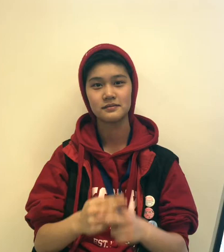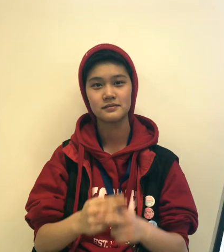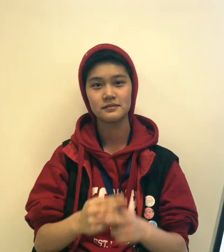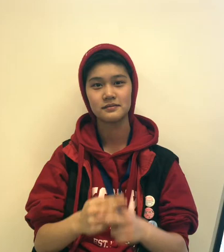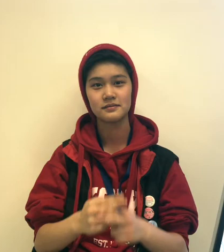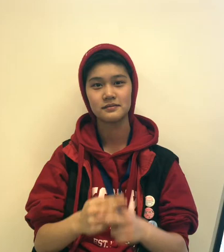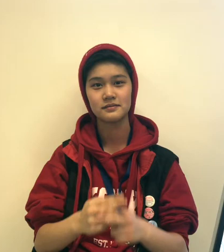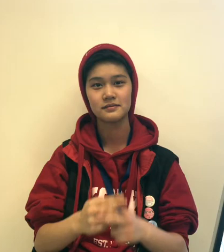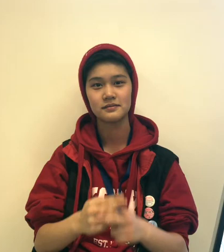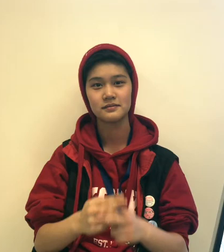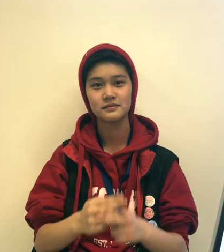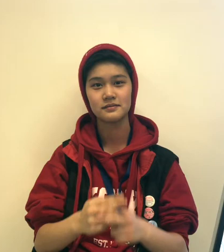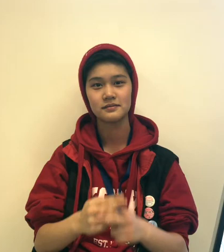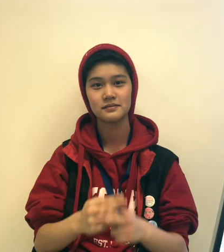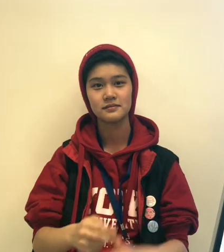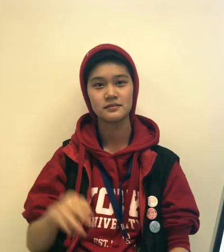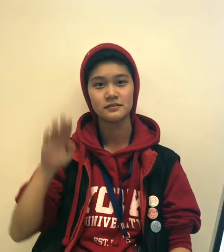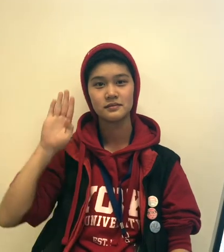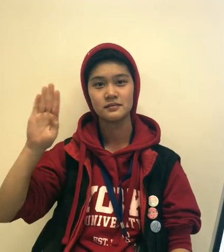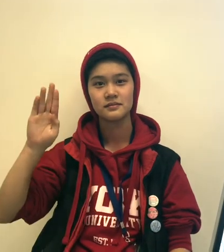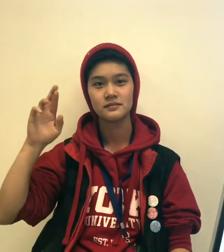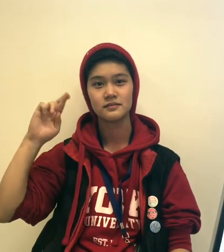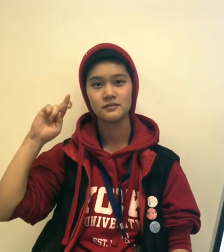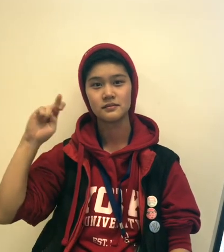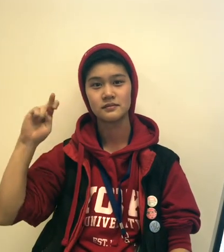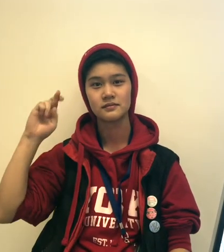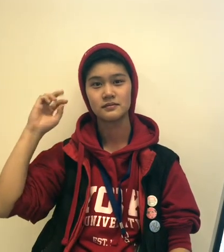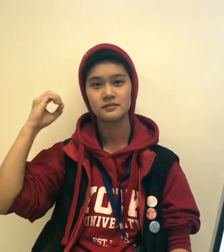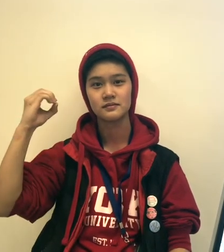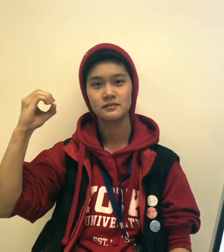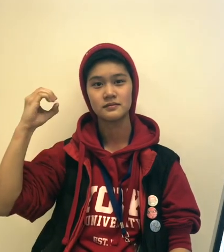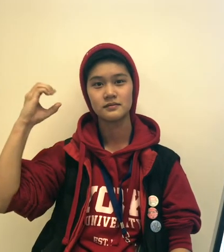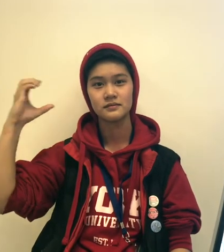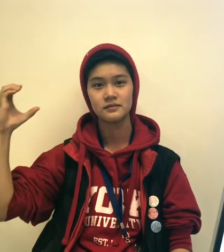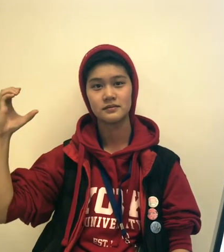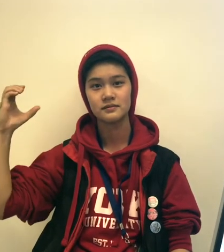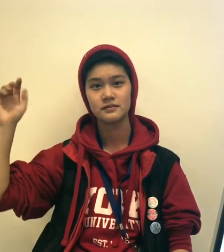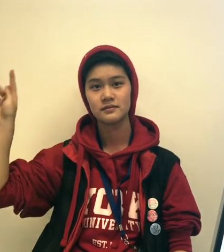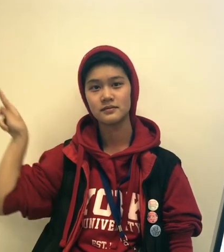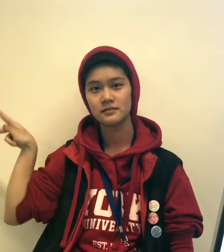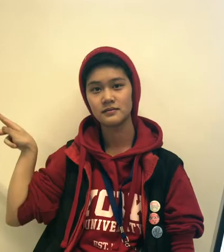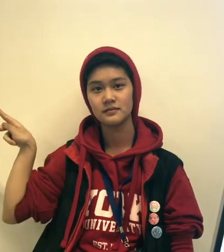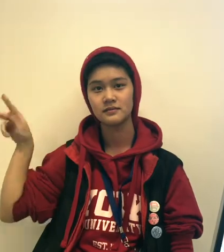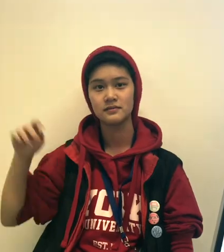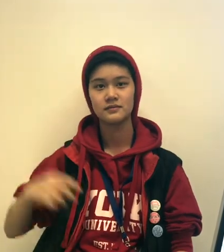person signing through the device's camera and translates the signing into sound.